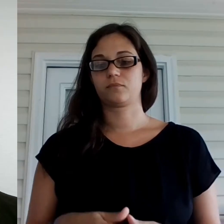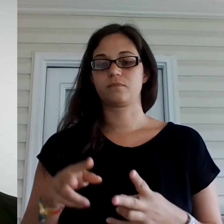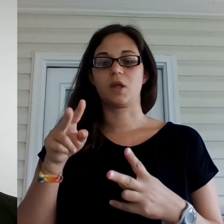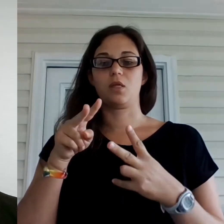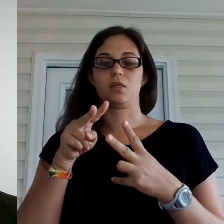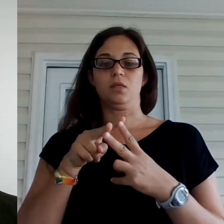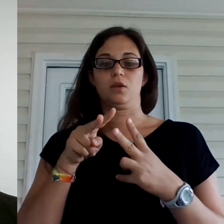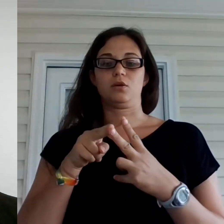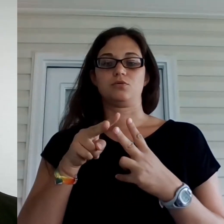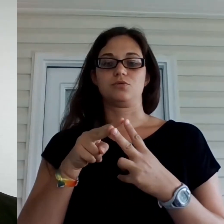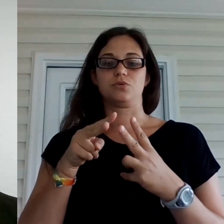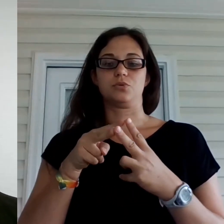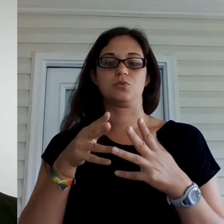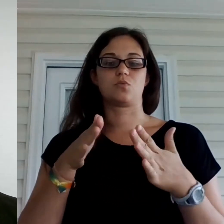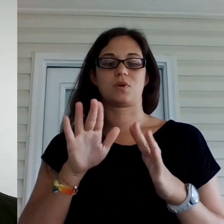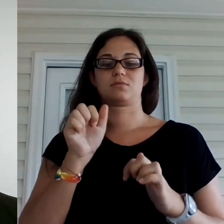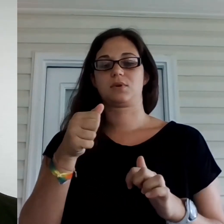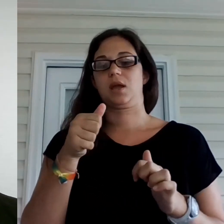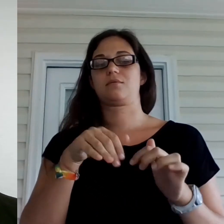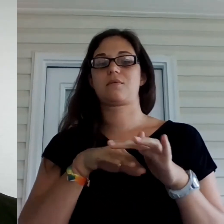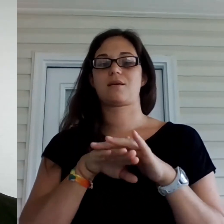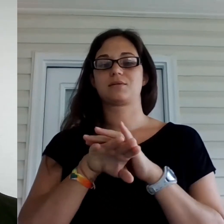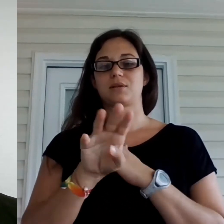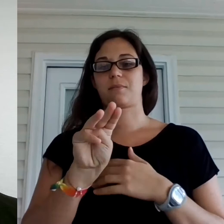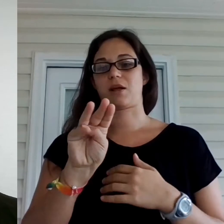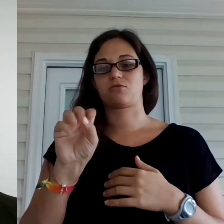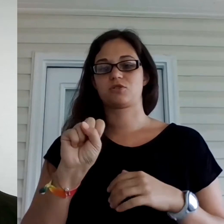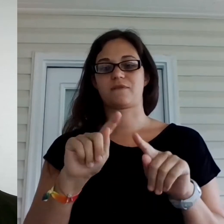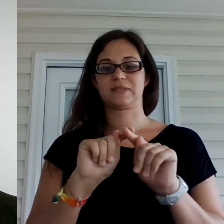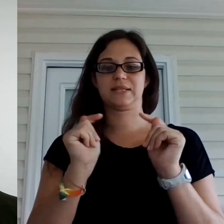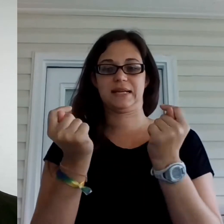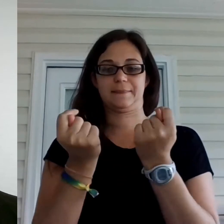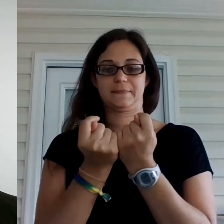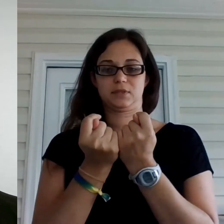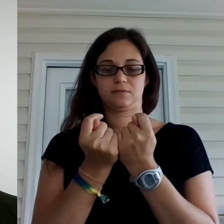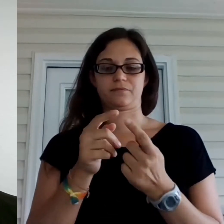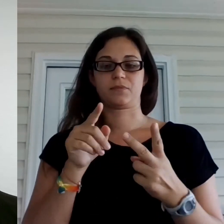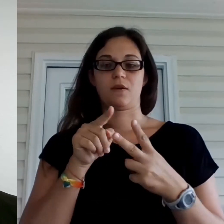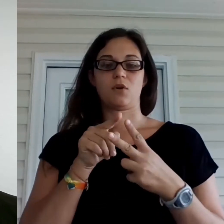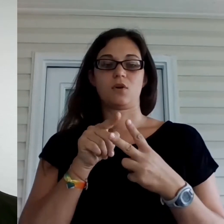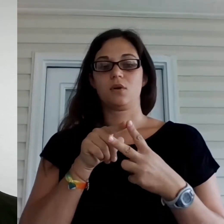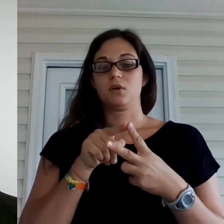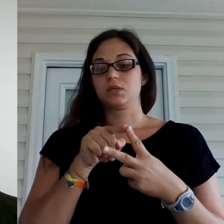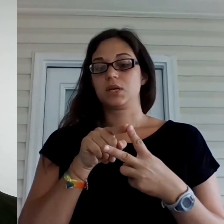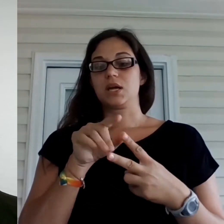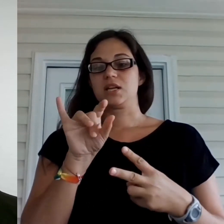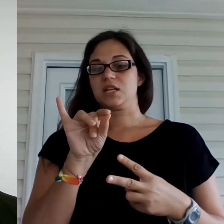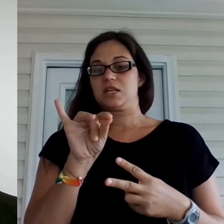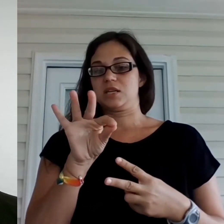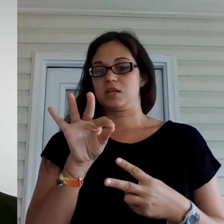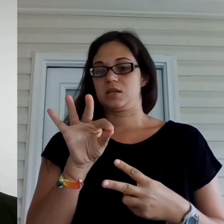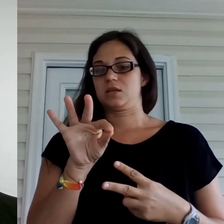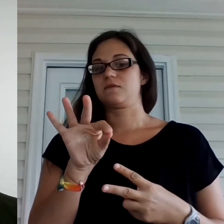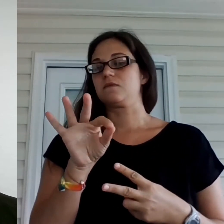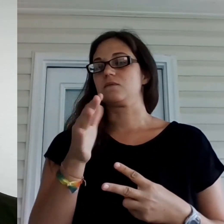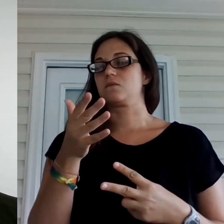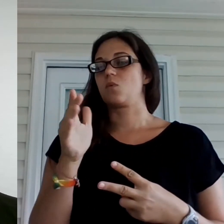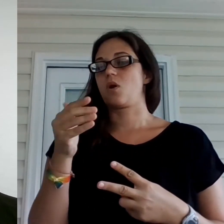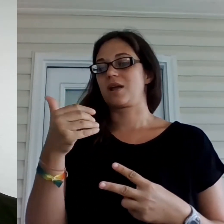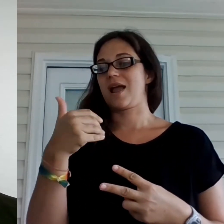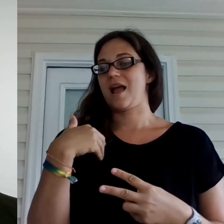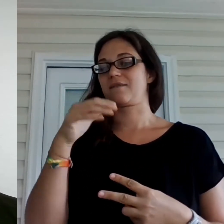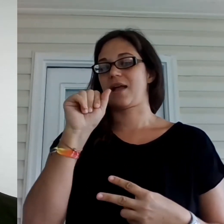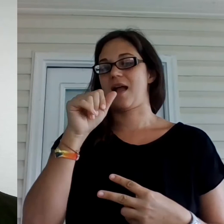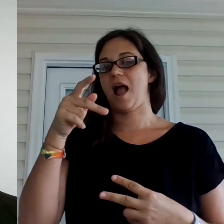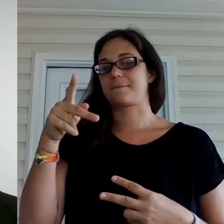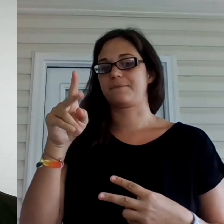There are two ways that you can access Microsoft Teams. The first way is if you have the program locally installed